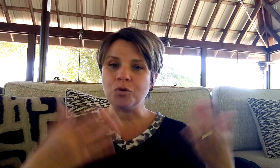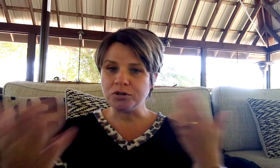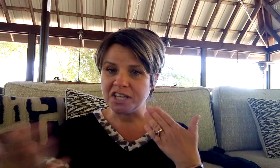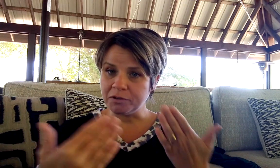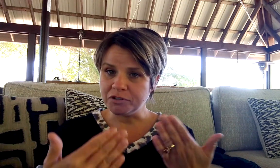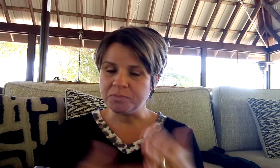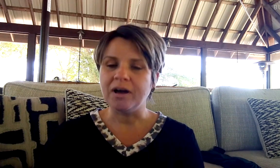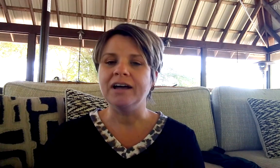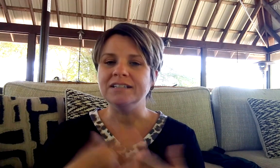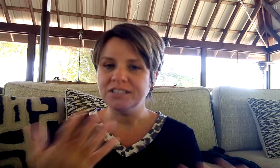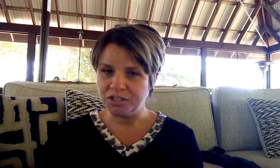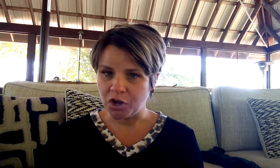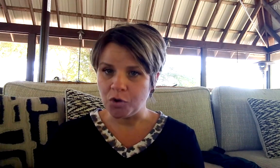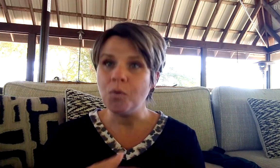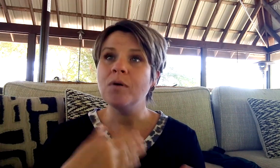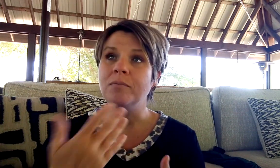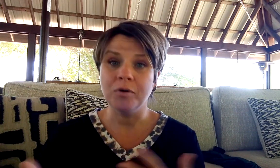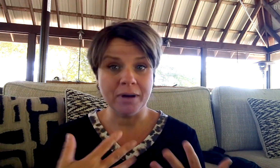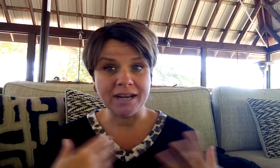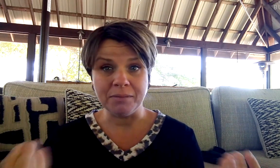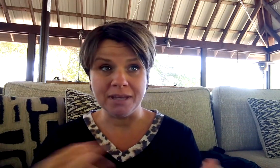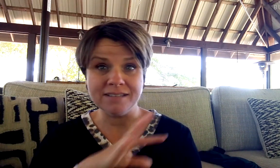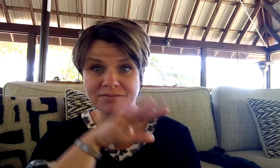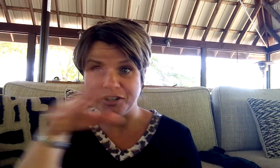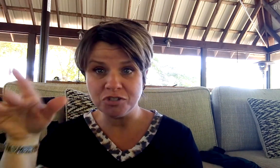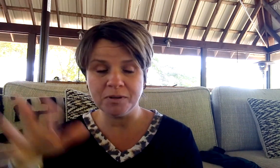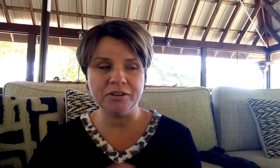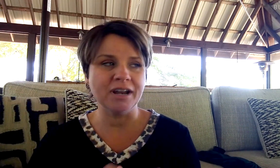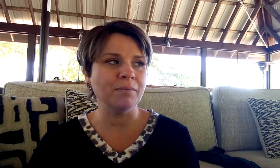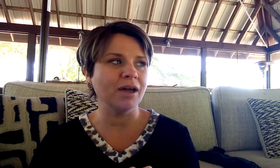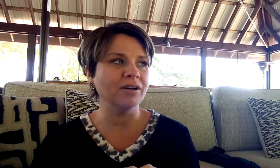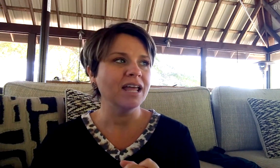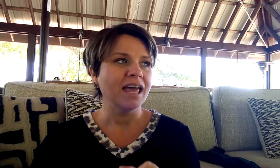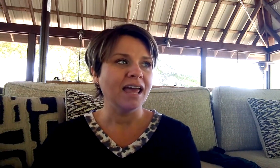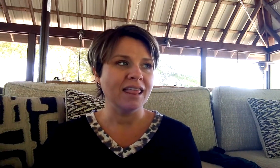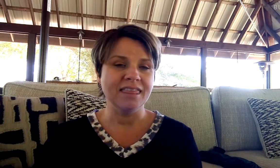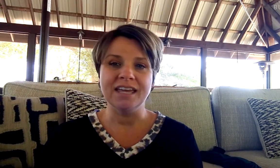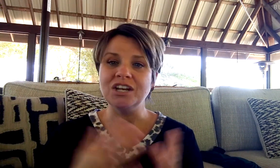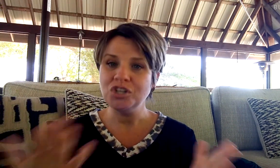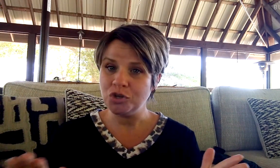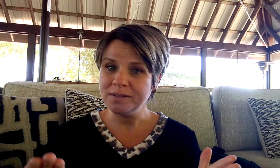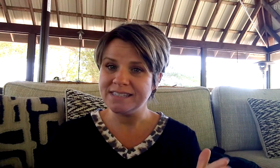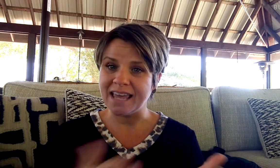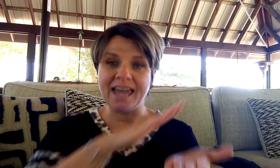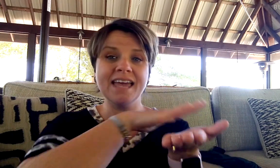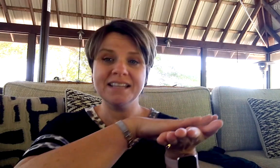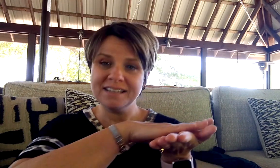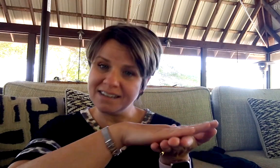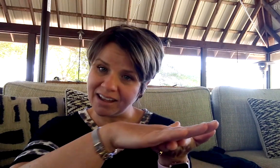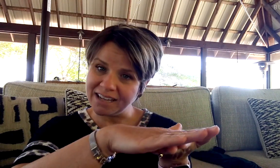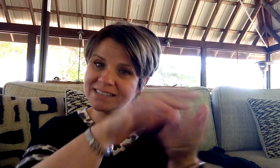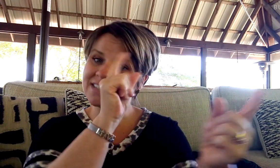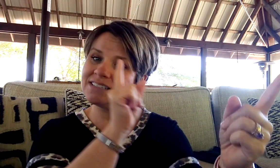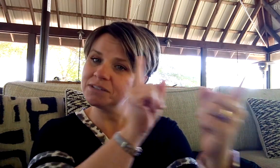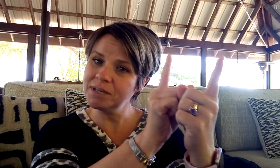course they would respond, well, my name is, and fingerspell their name out. And then you would say, nice to meet